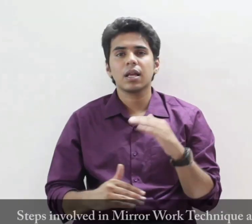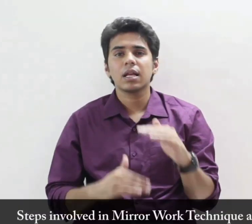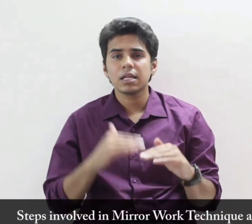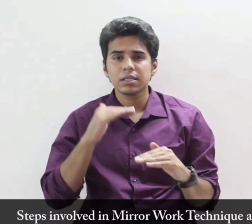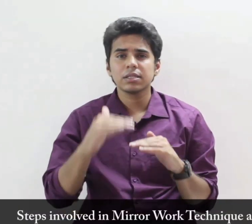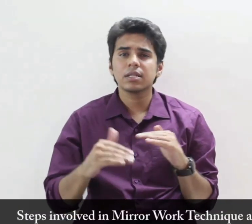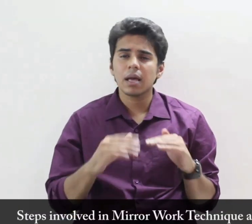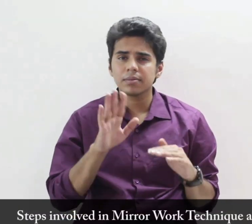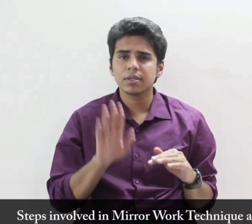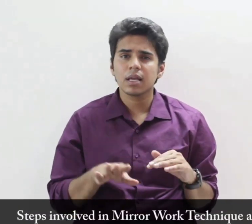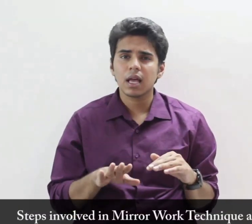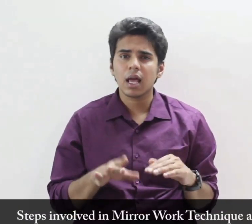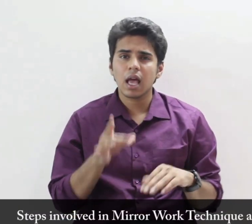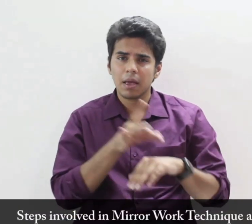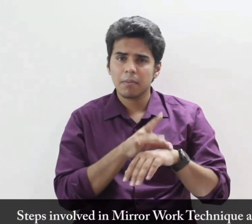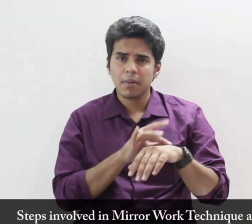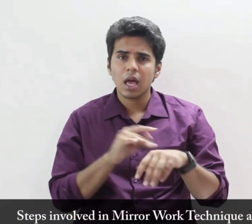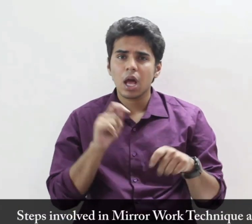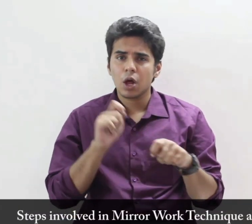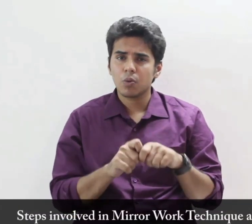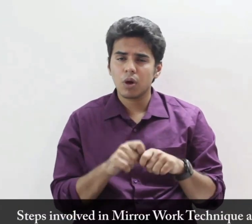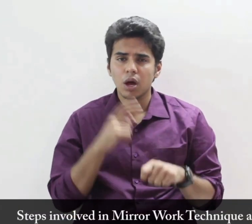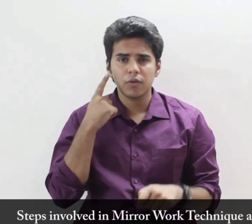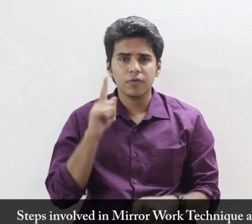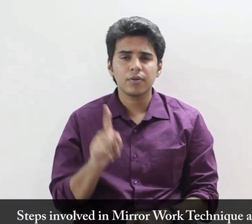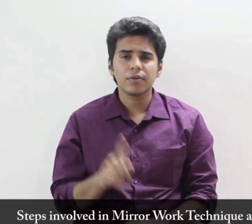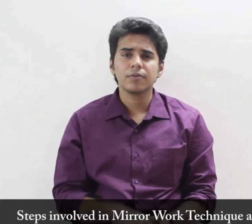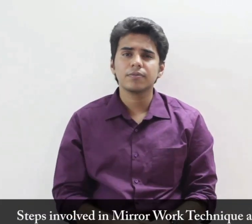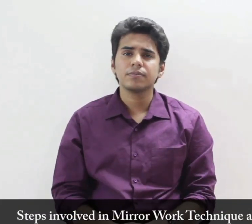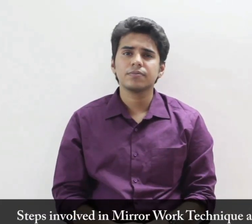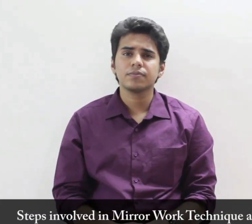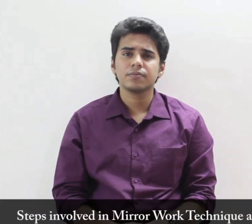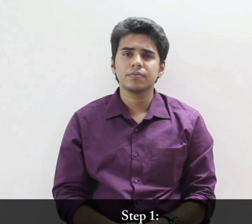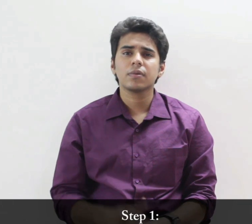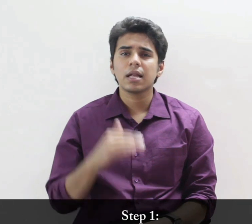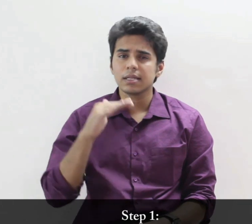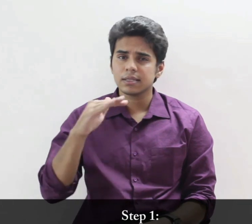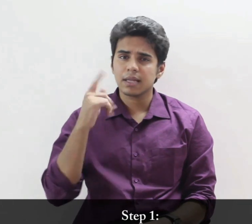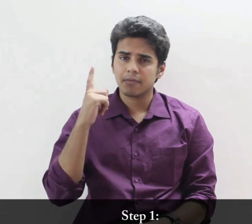Steps involved in mirrored work techniques are Step 1.